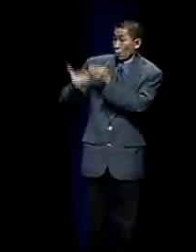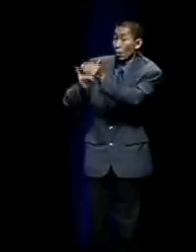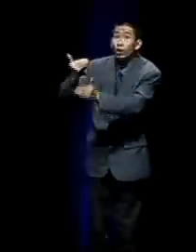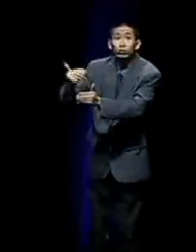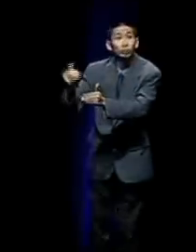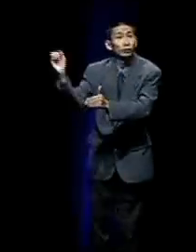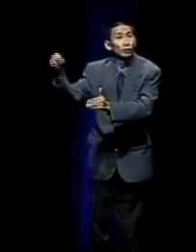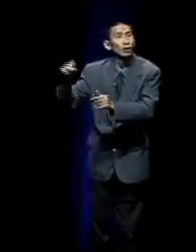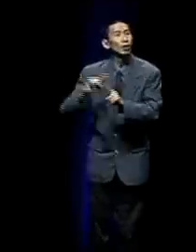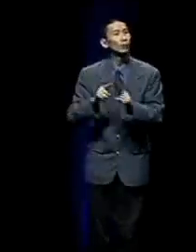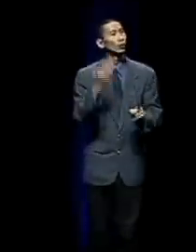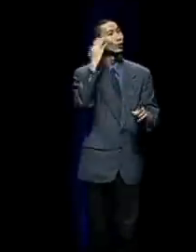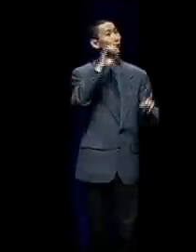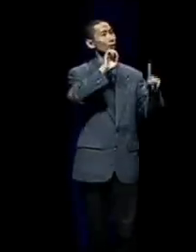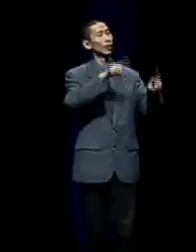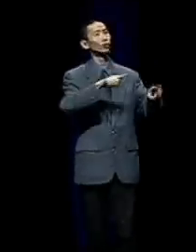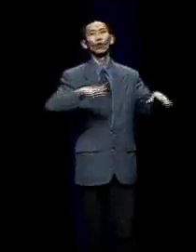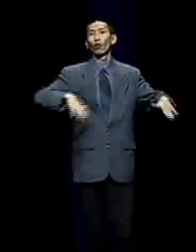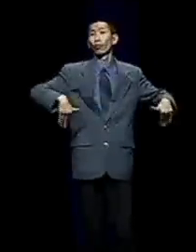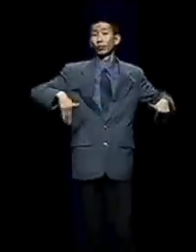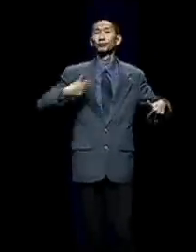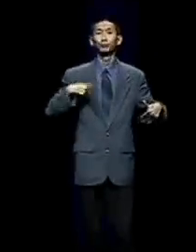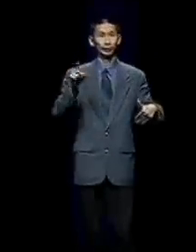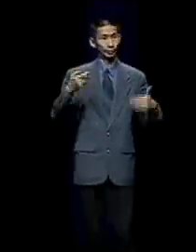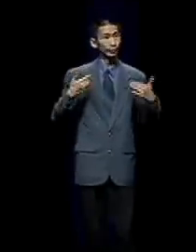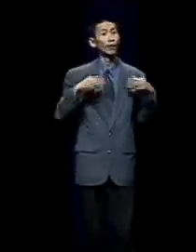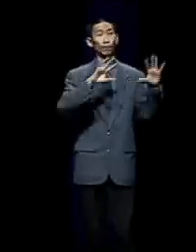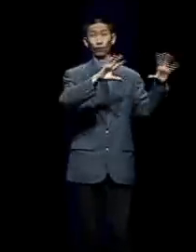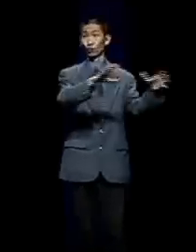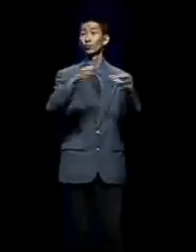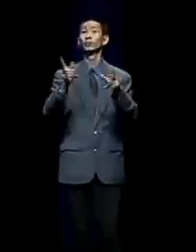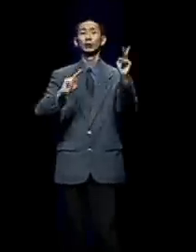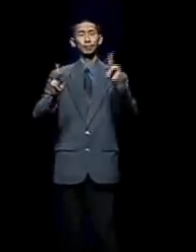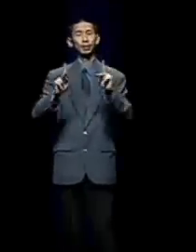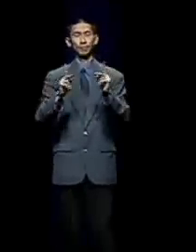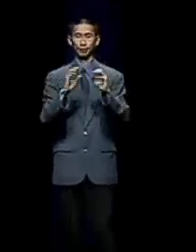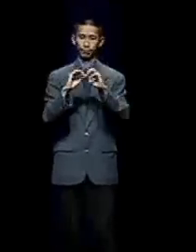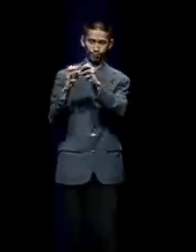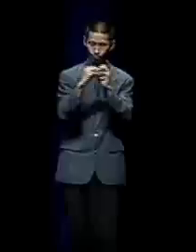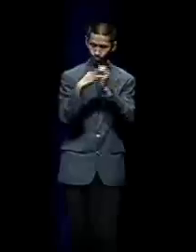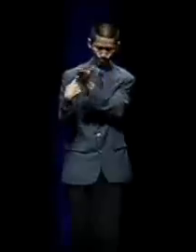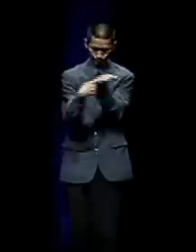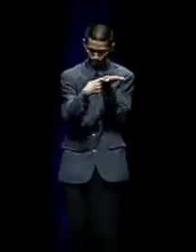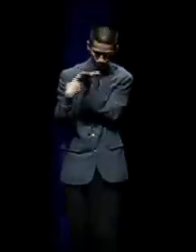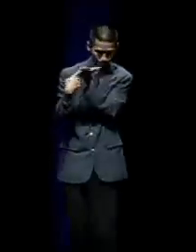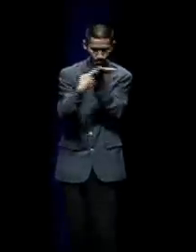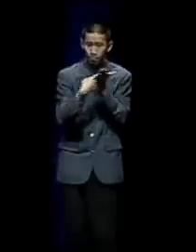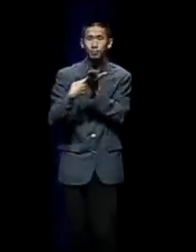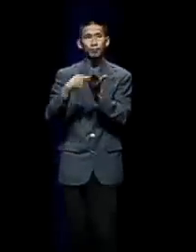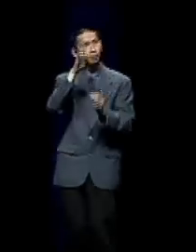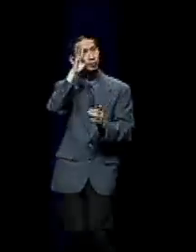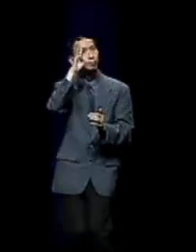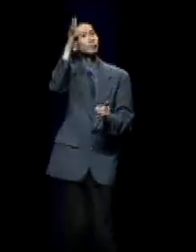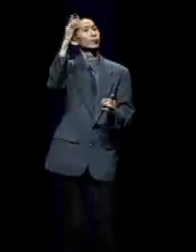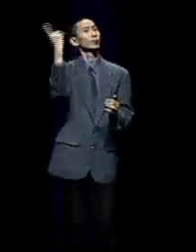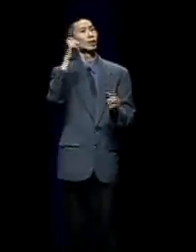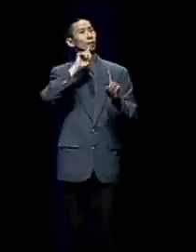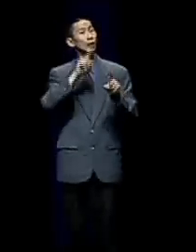we're just going to have to have groups of people working on that to come up with something that is logical and makes sense, and solves the